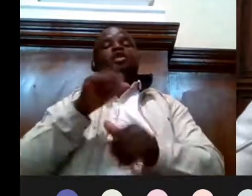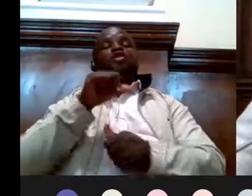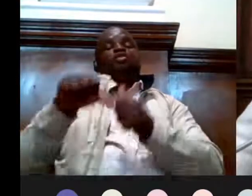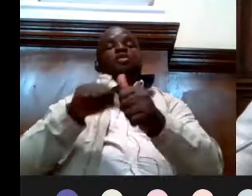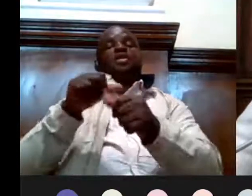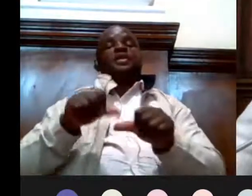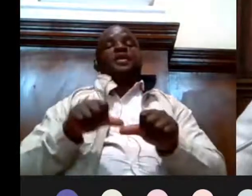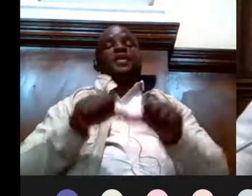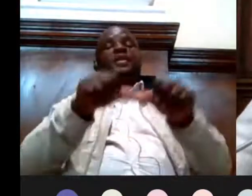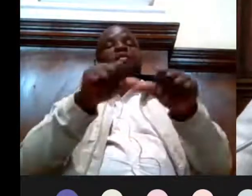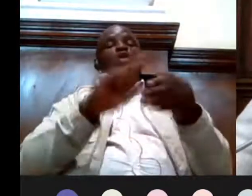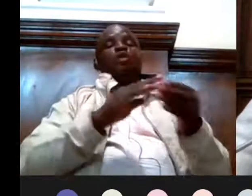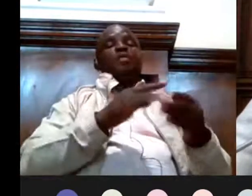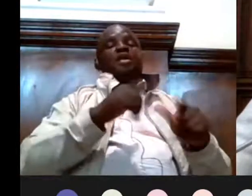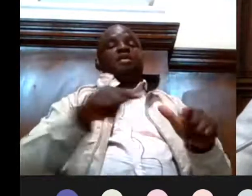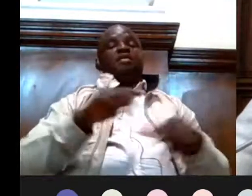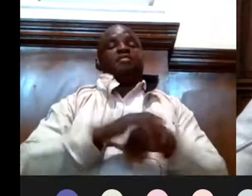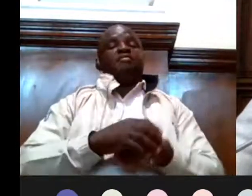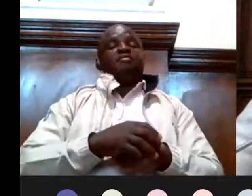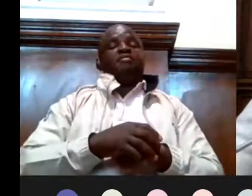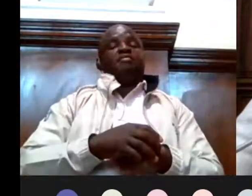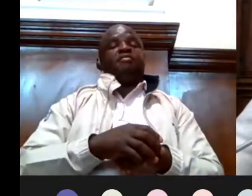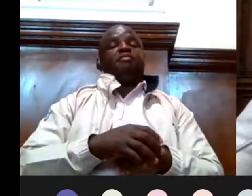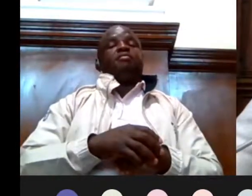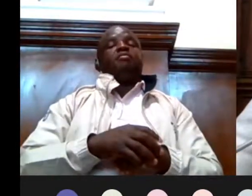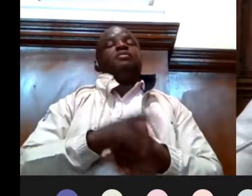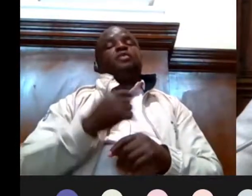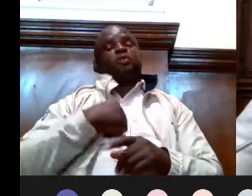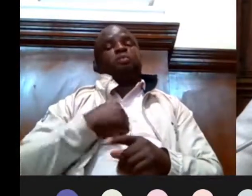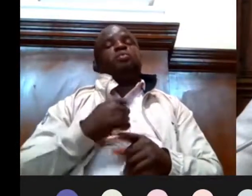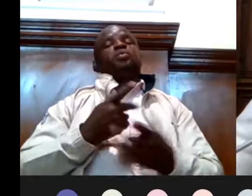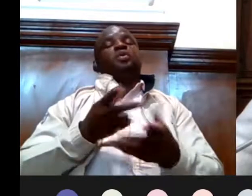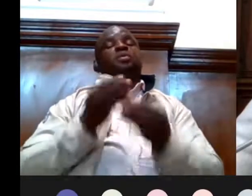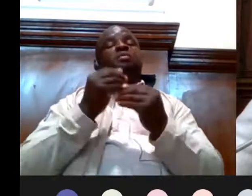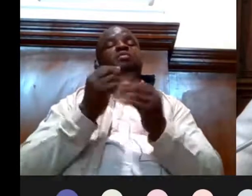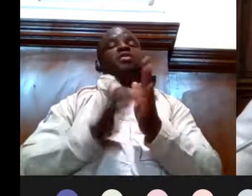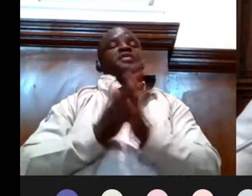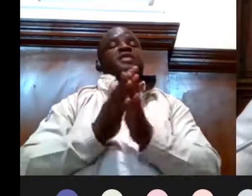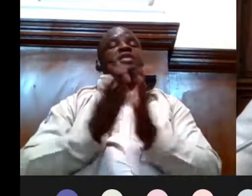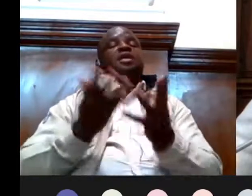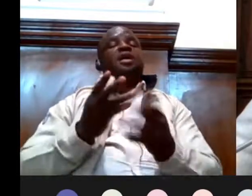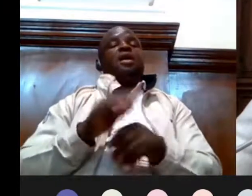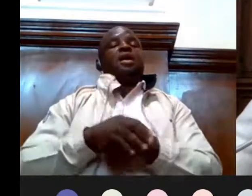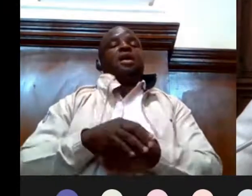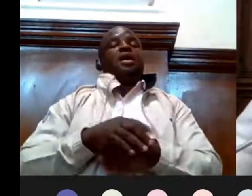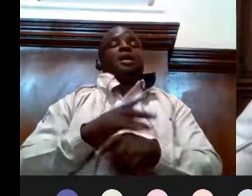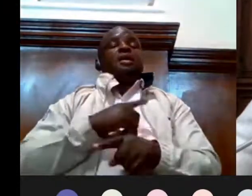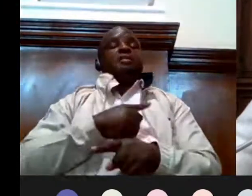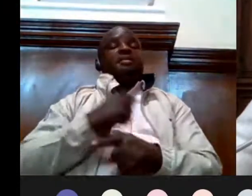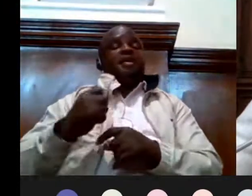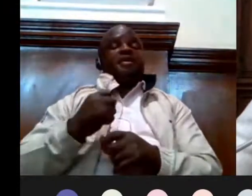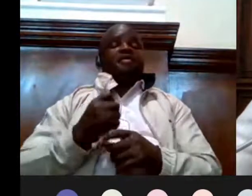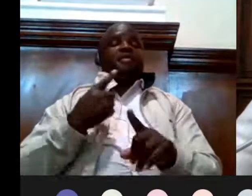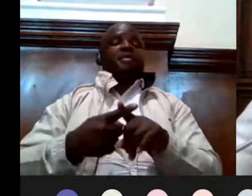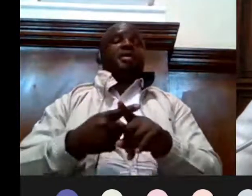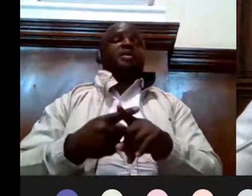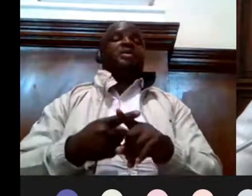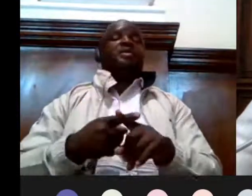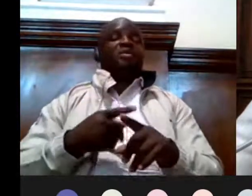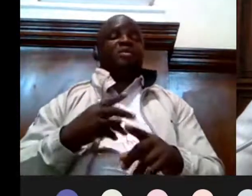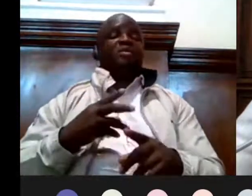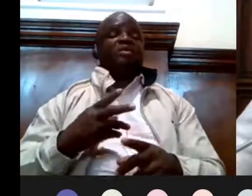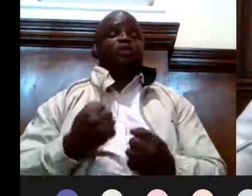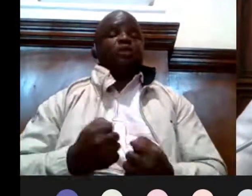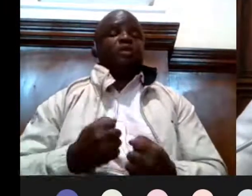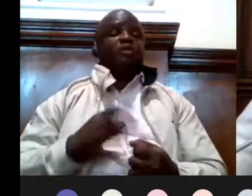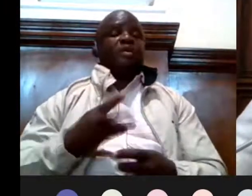their communities. Indeed, we draw strength and inspiration from the brave and courageous heroines